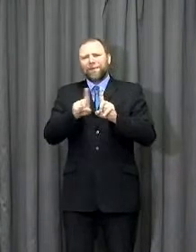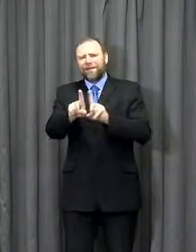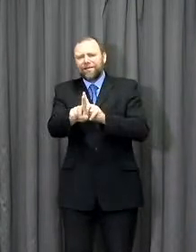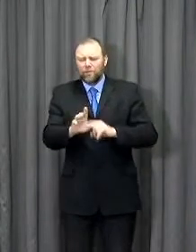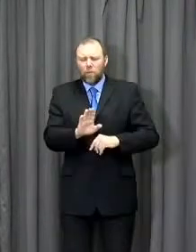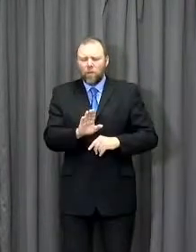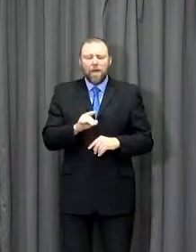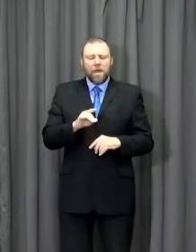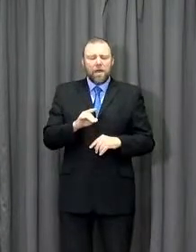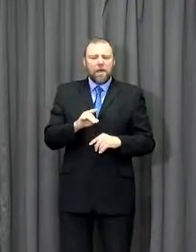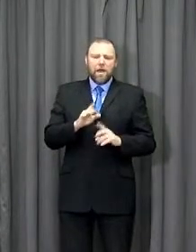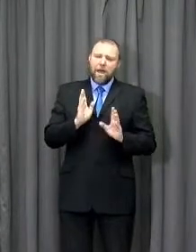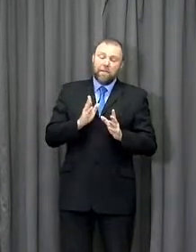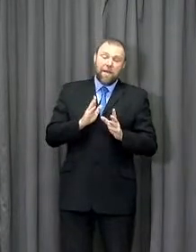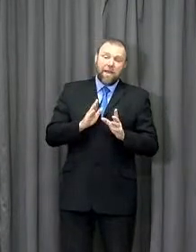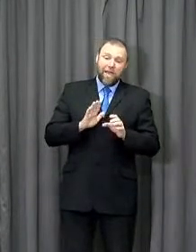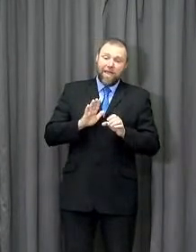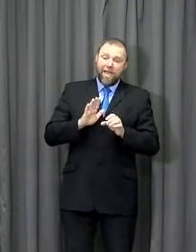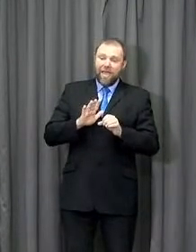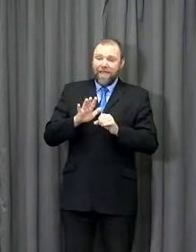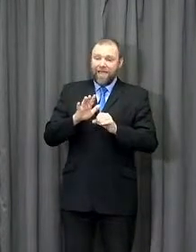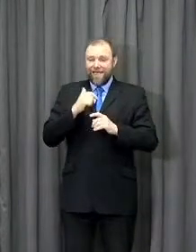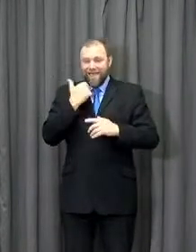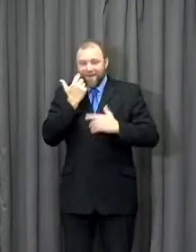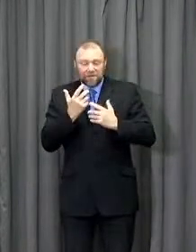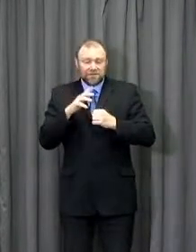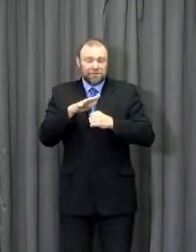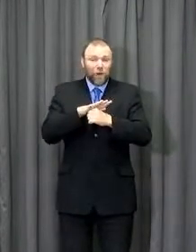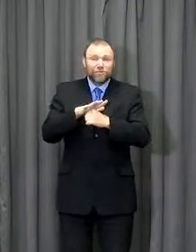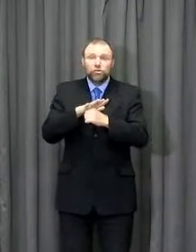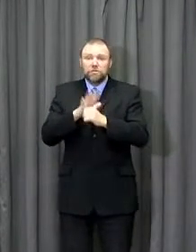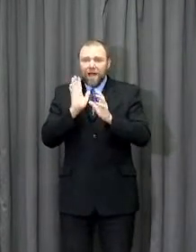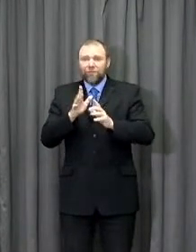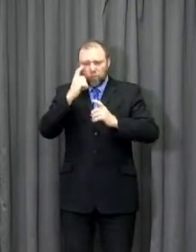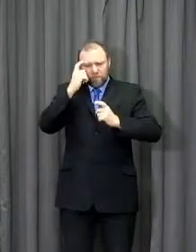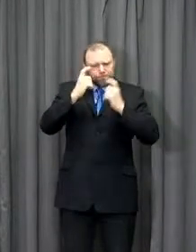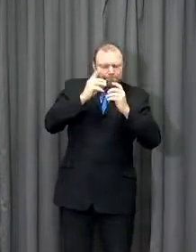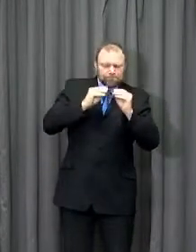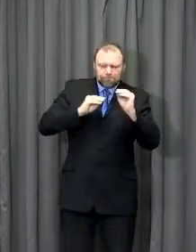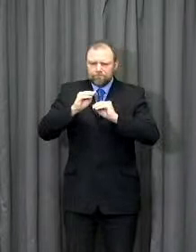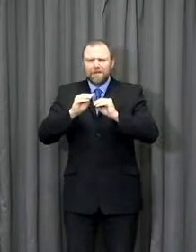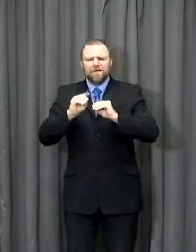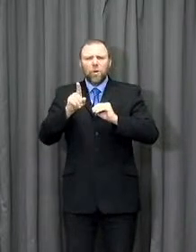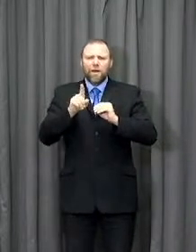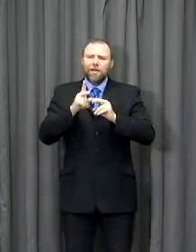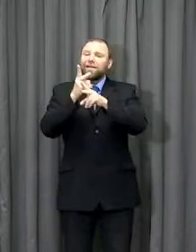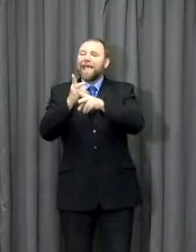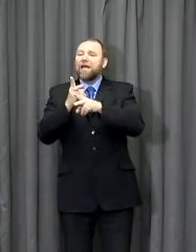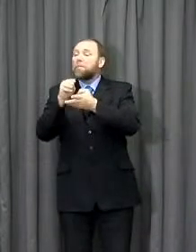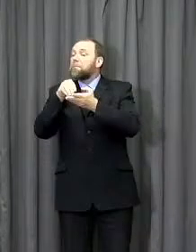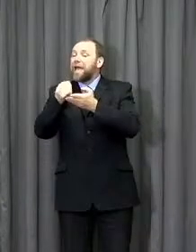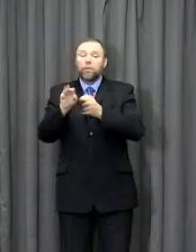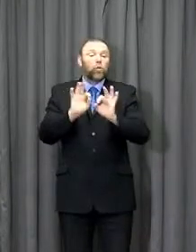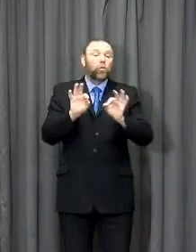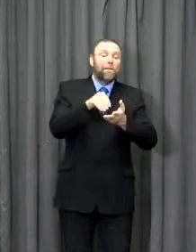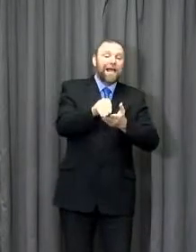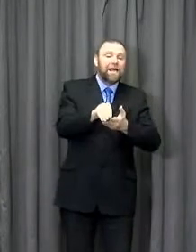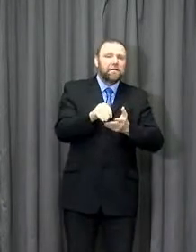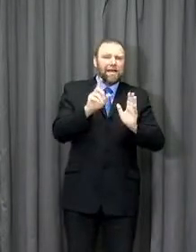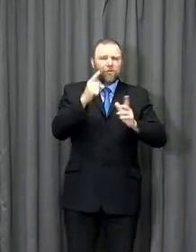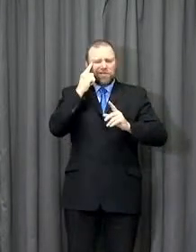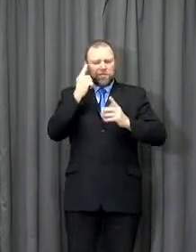are looking quite carefully at where carers, paid and unpaid, sit within the prioritisation